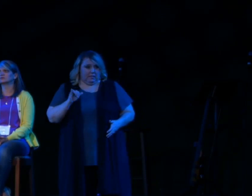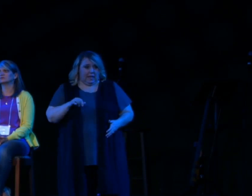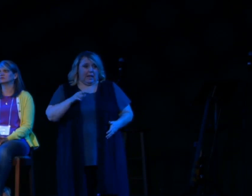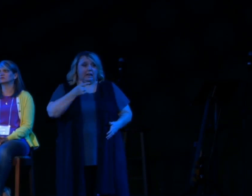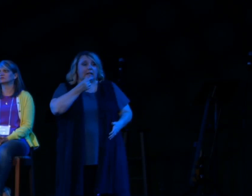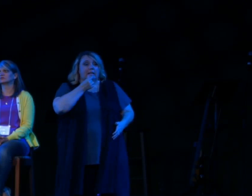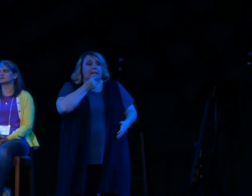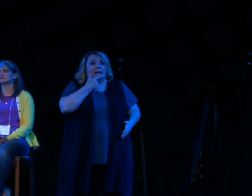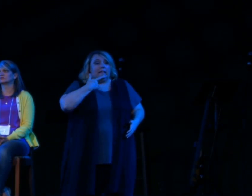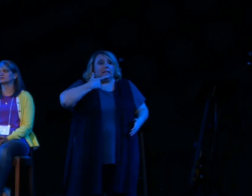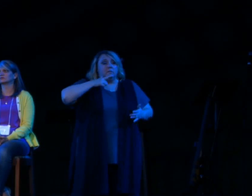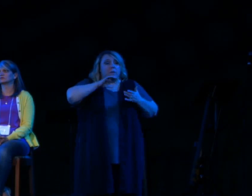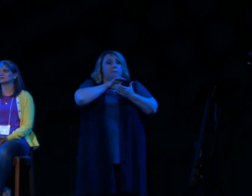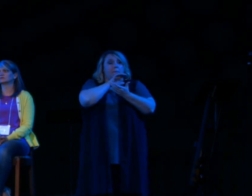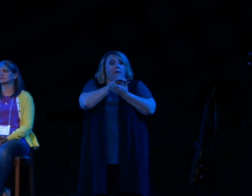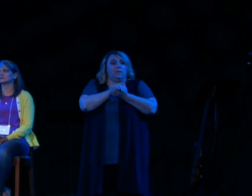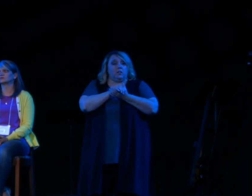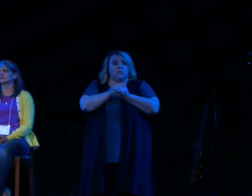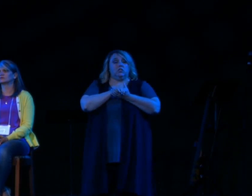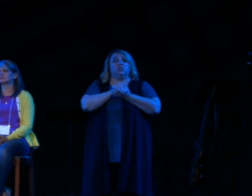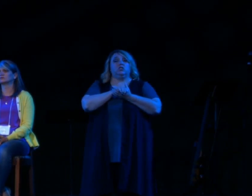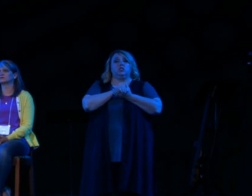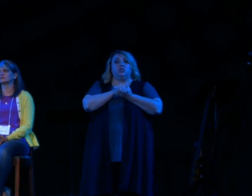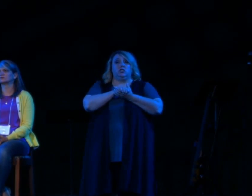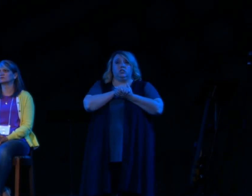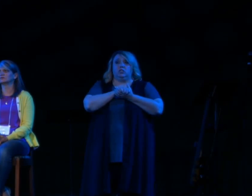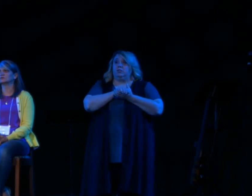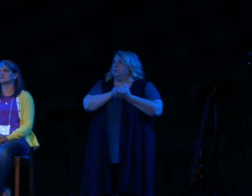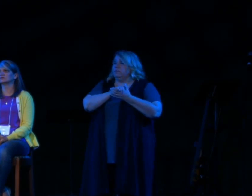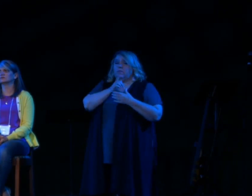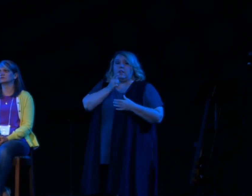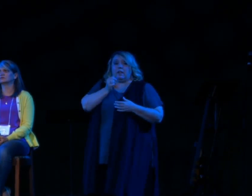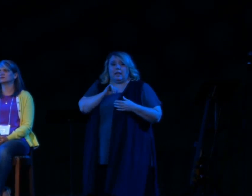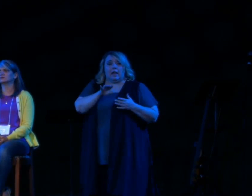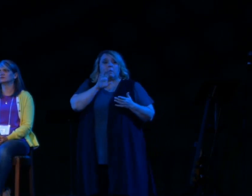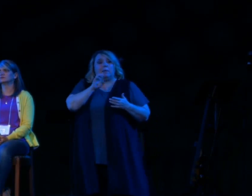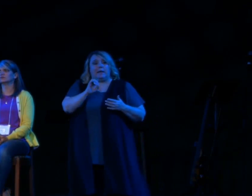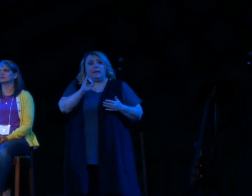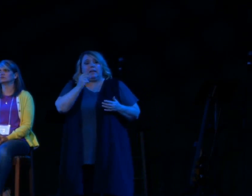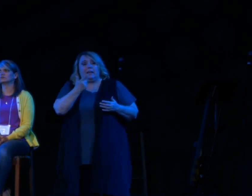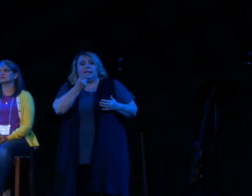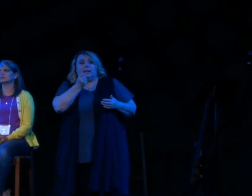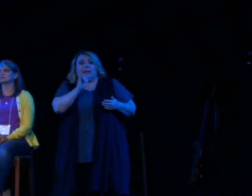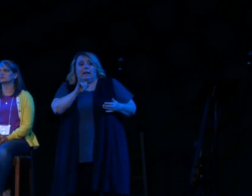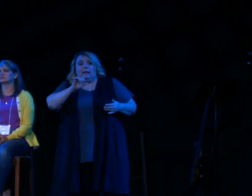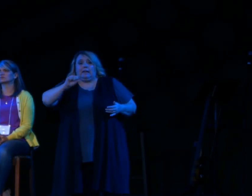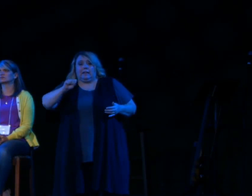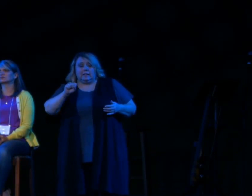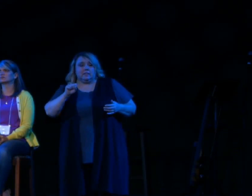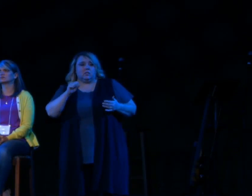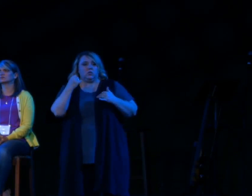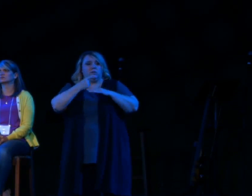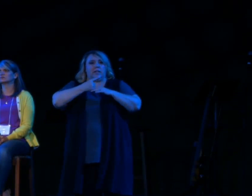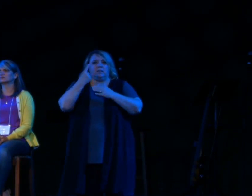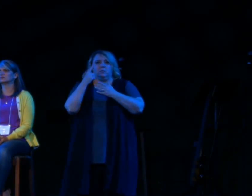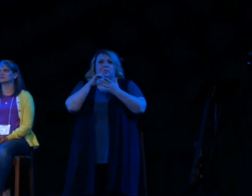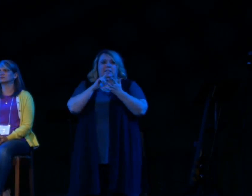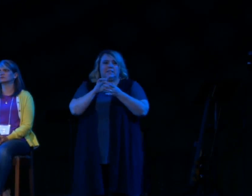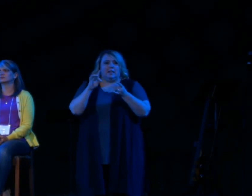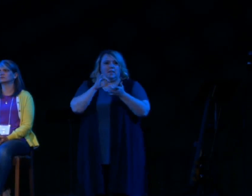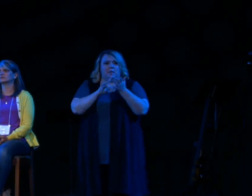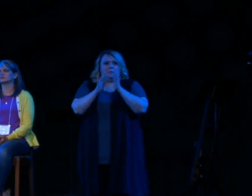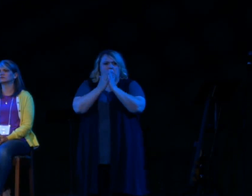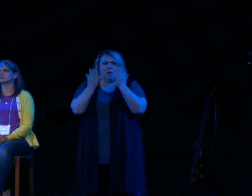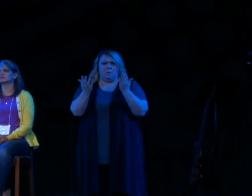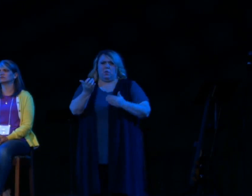marriage is. Gay ordained clergy is. Being gay is. Today someone said the Bible is wrong,